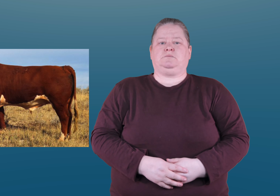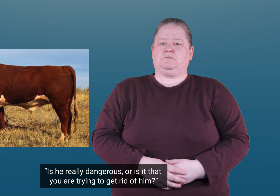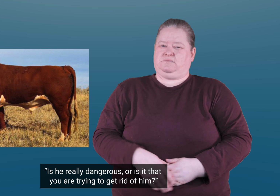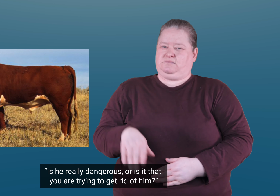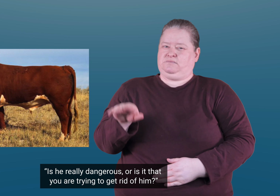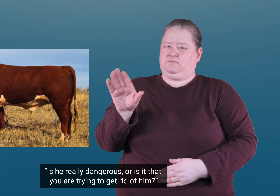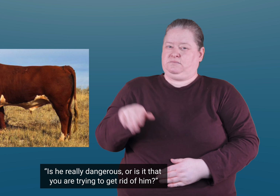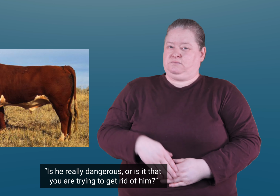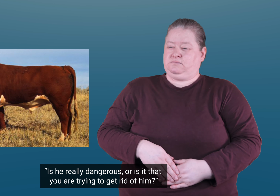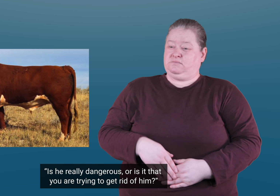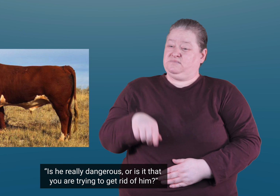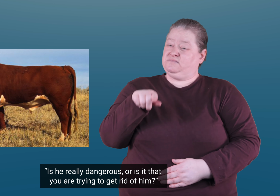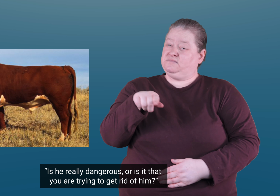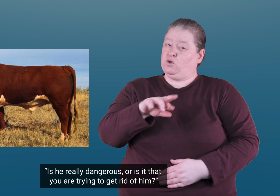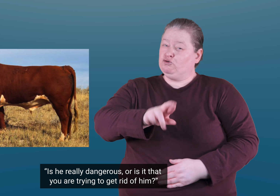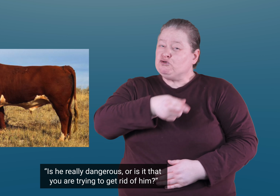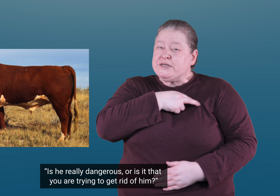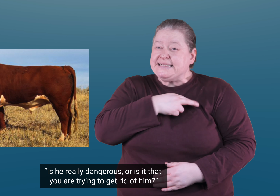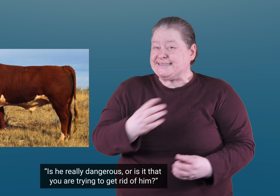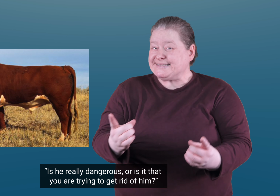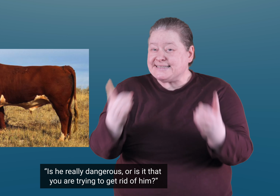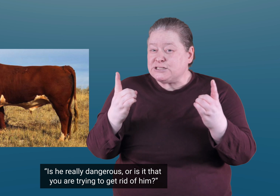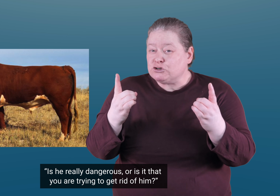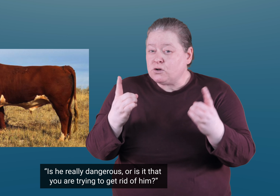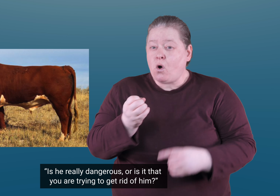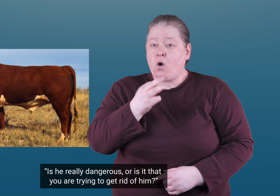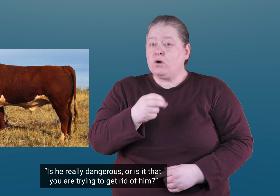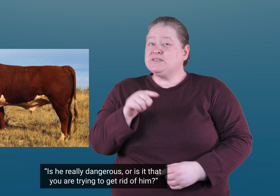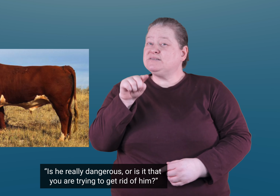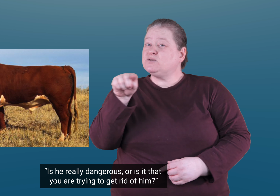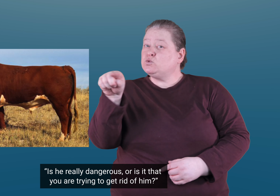Is he really dangerous? Or is it that you are trying to get rid of him?